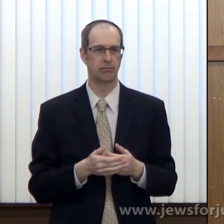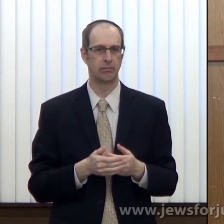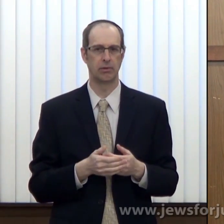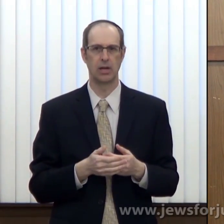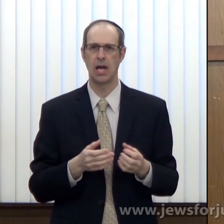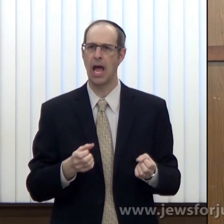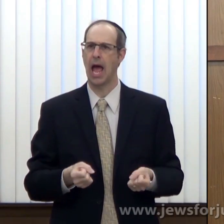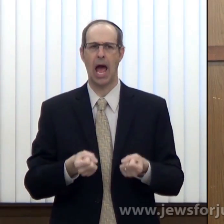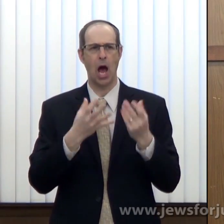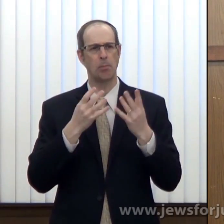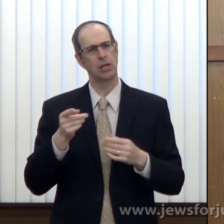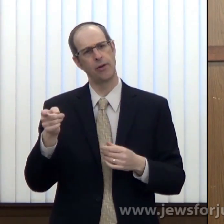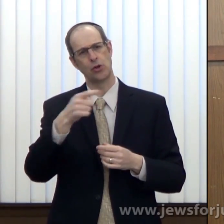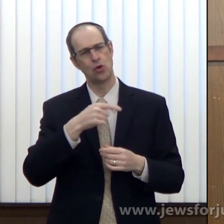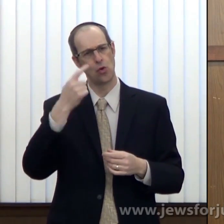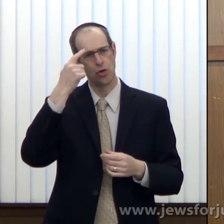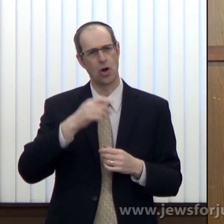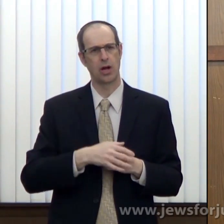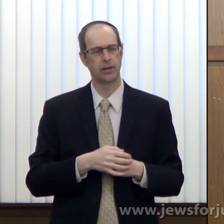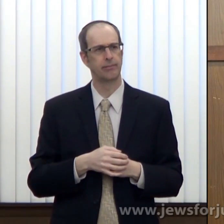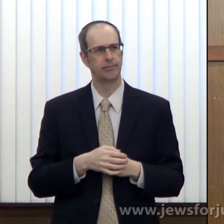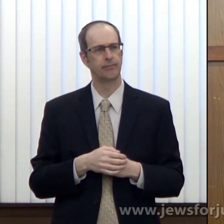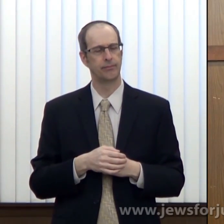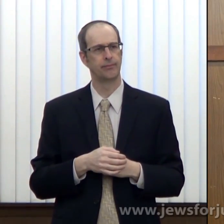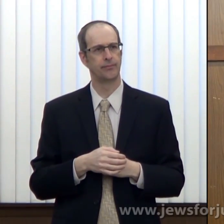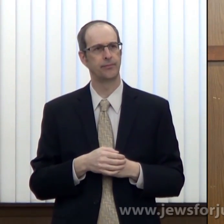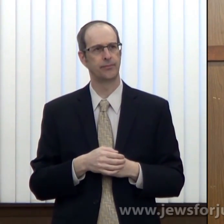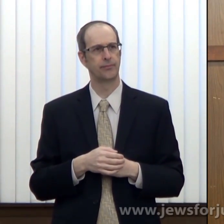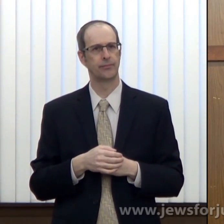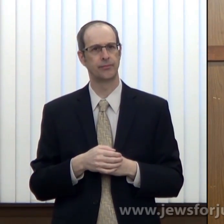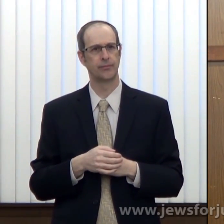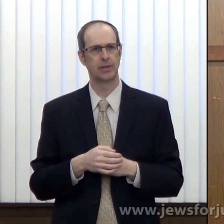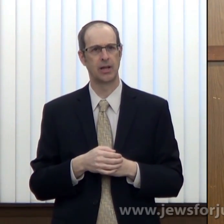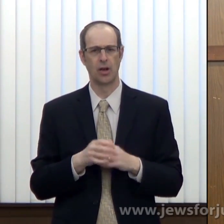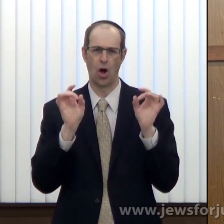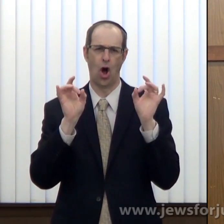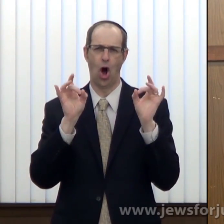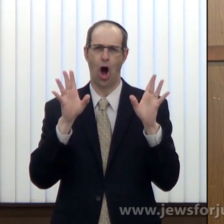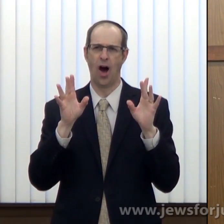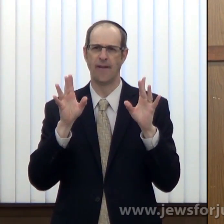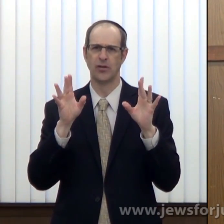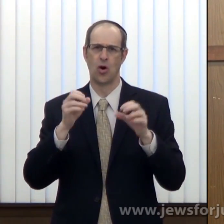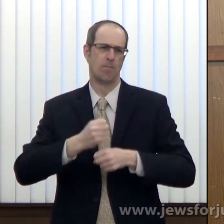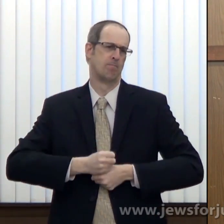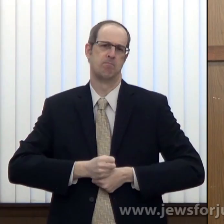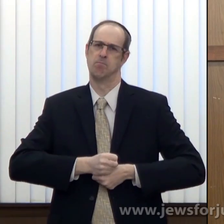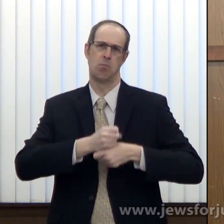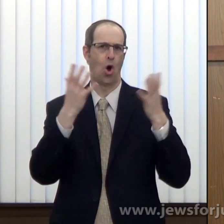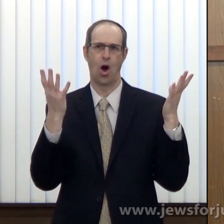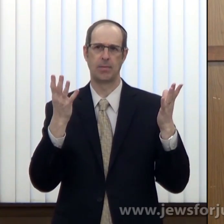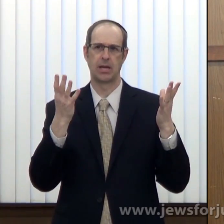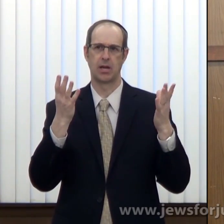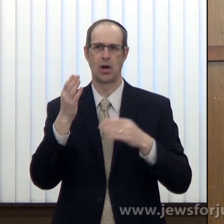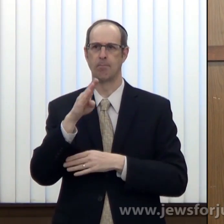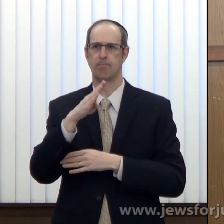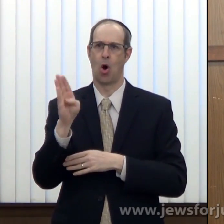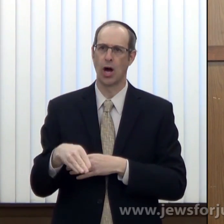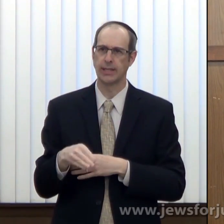how many of them thought that the terrible bombing in